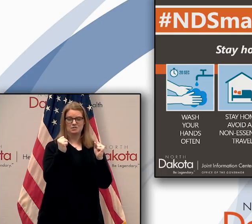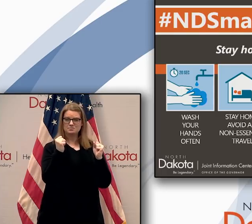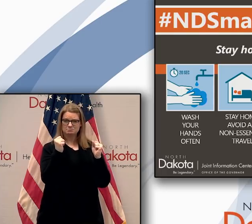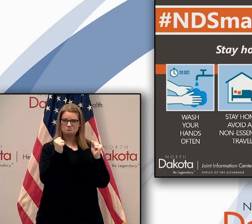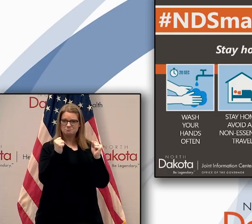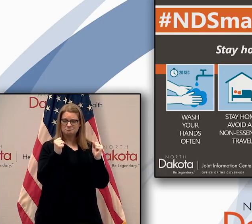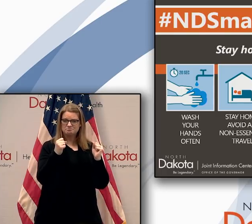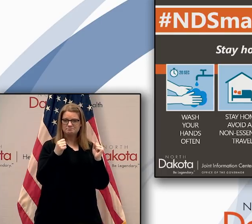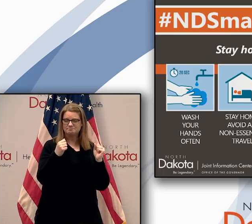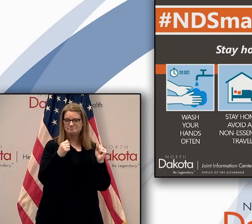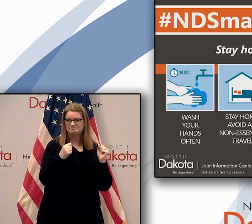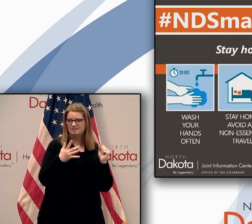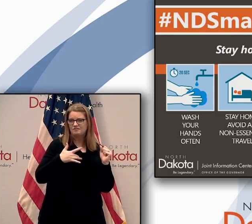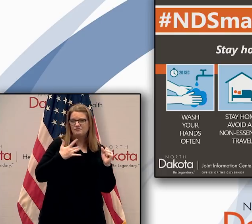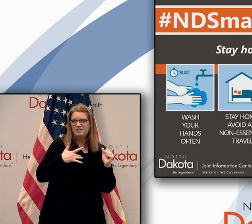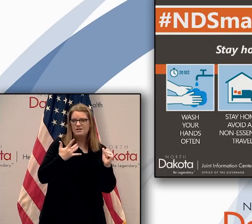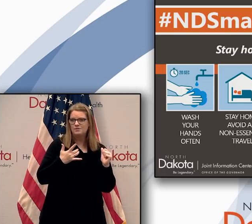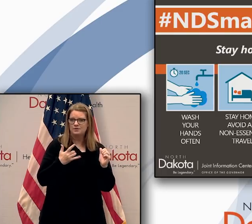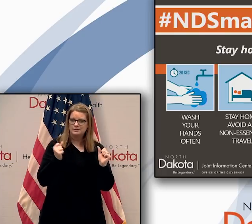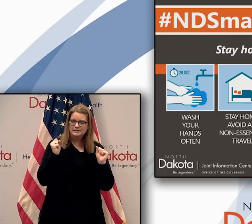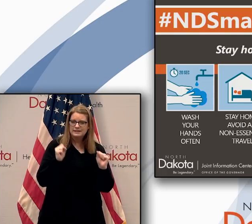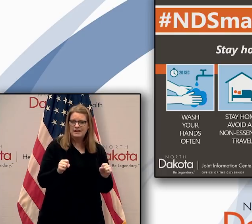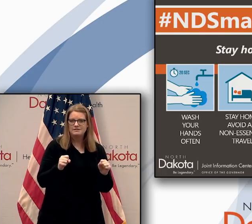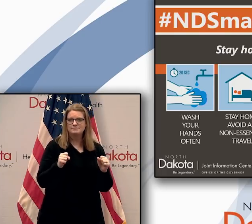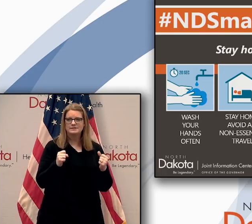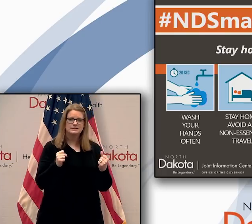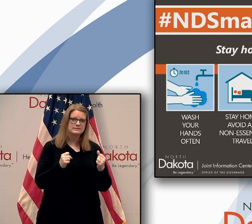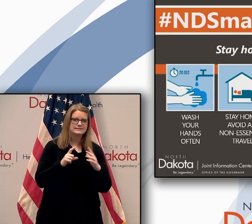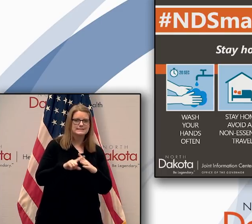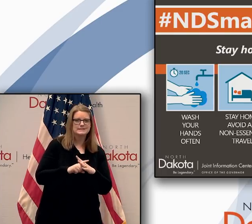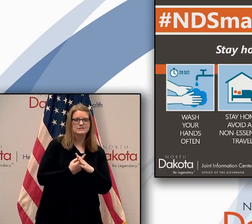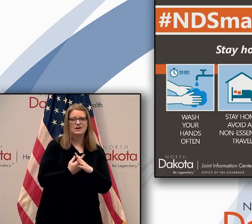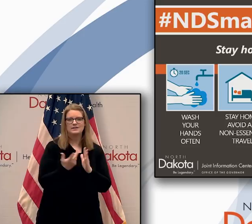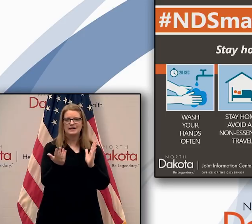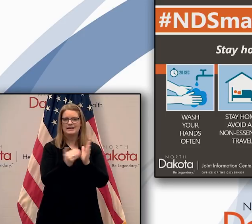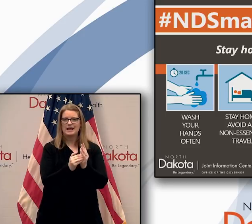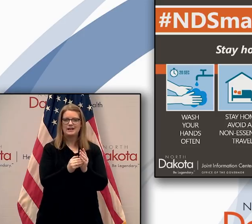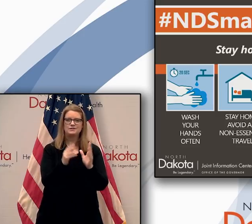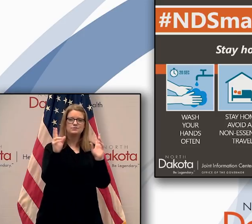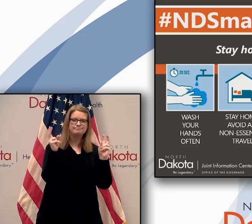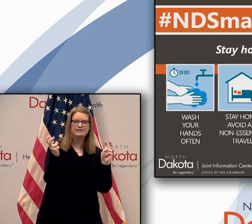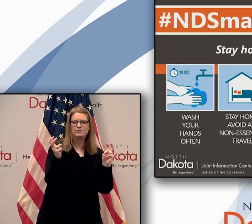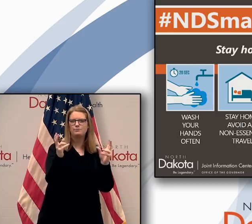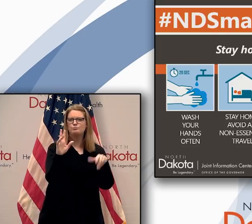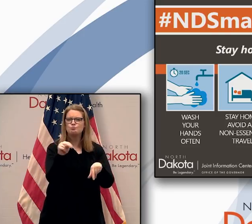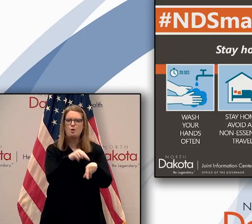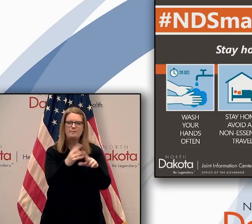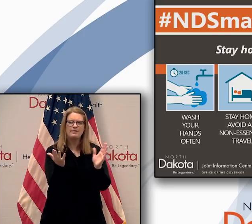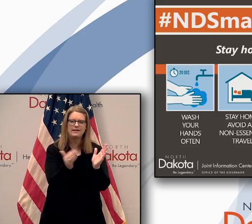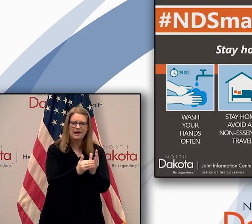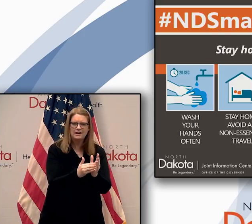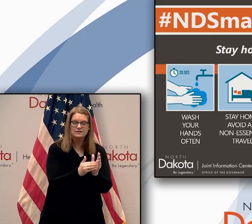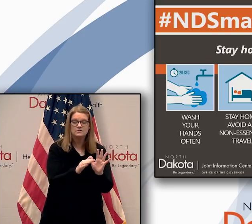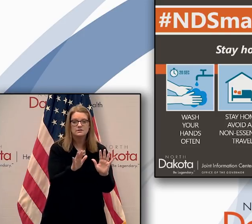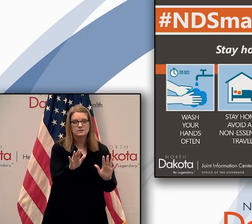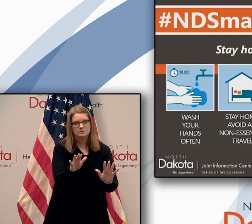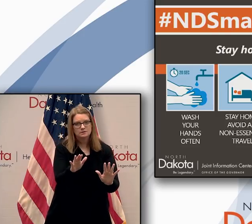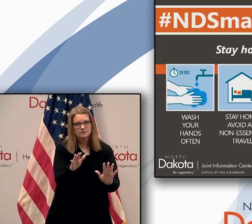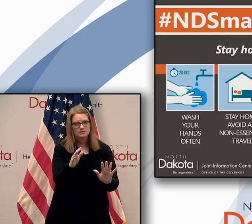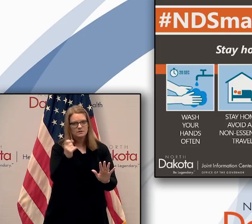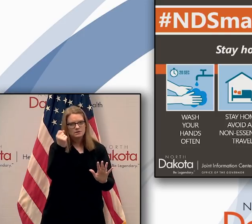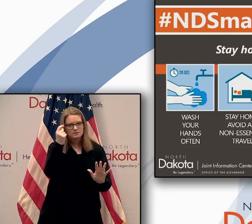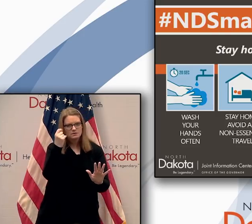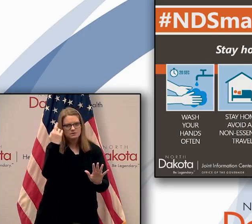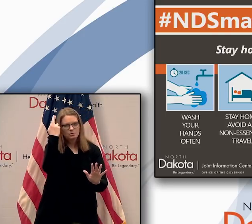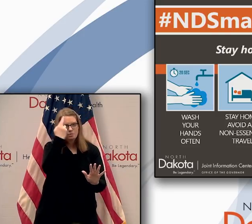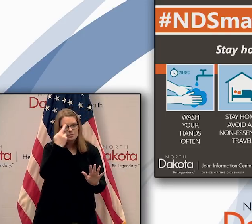ability to get back more to the new normal, we have to make sure to understand the reason why we had low numbers and the